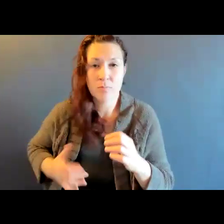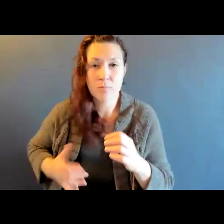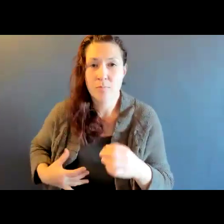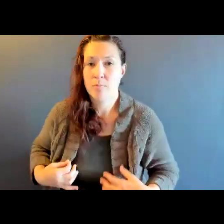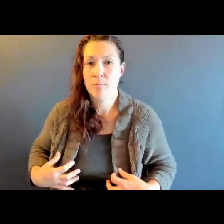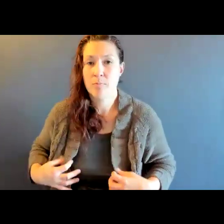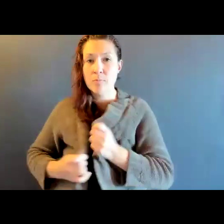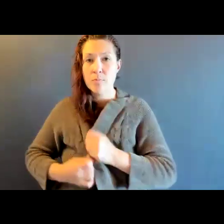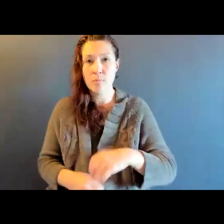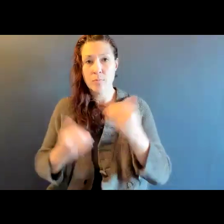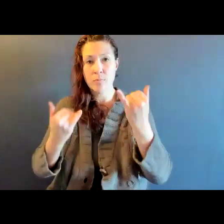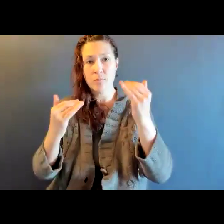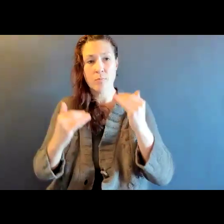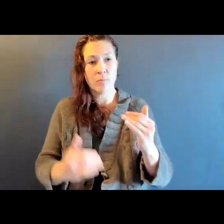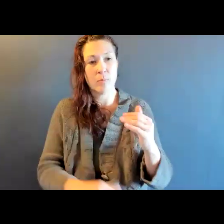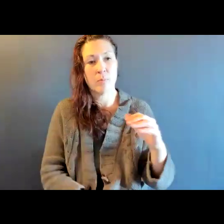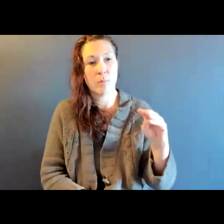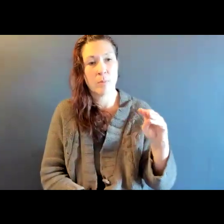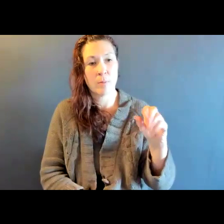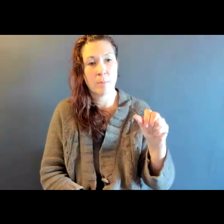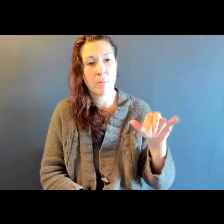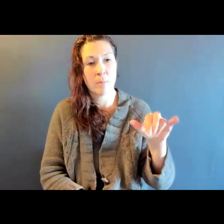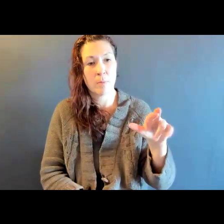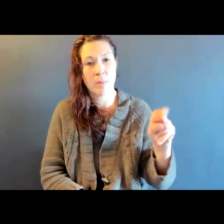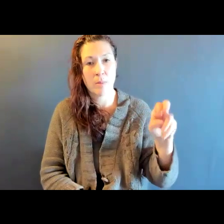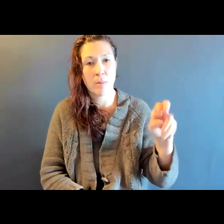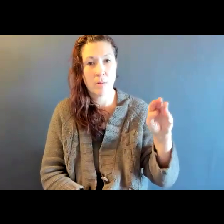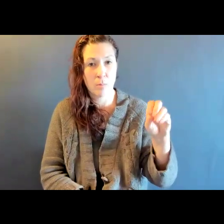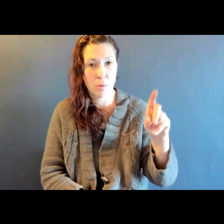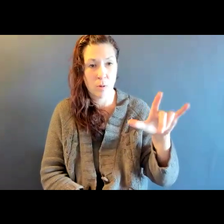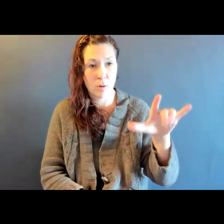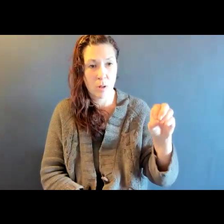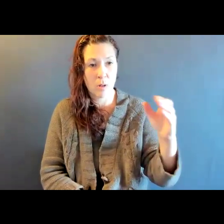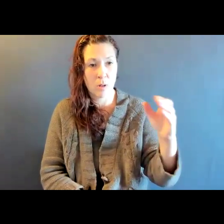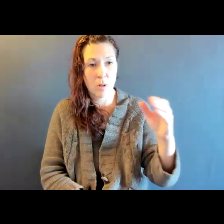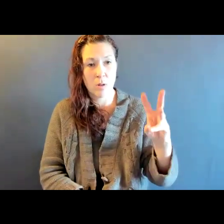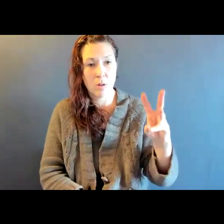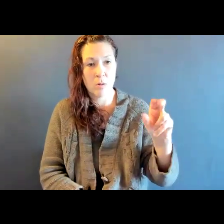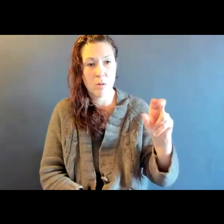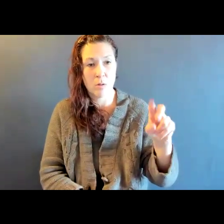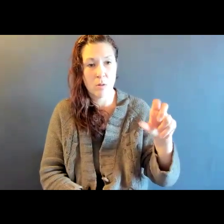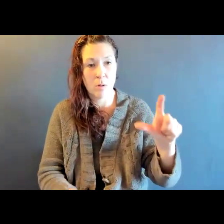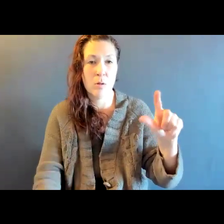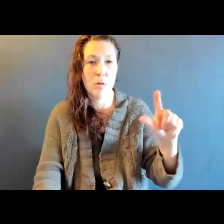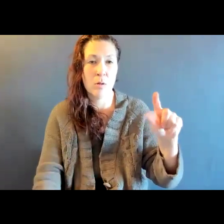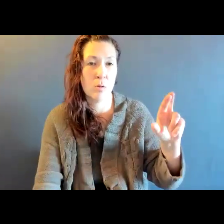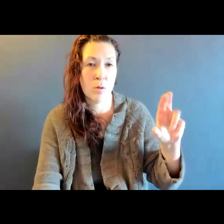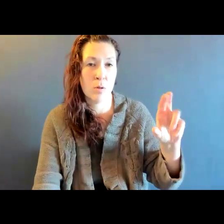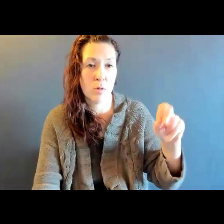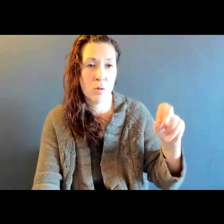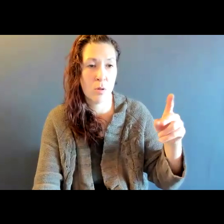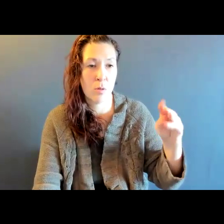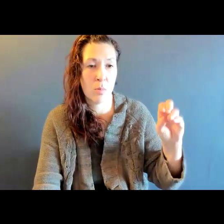Our next speakers are Myren Murillo, Wandel Tropman, Kyla Briggs, Barbara Fields, Willie Bodrick.